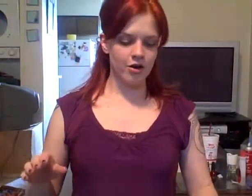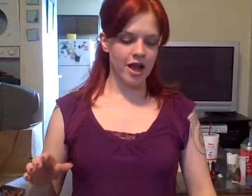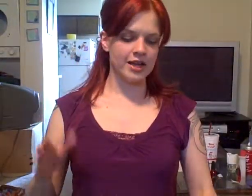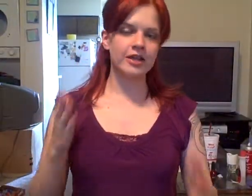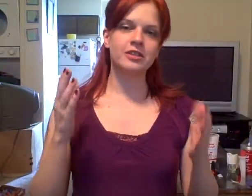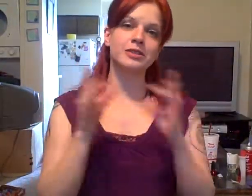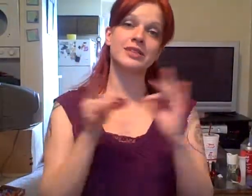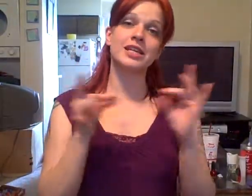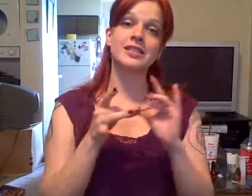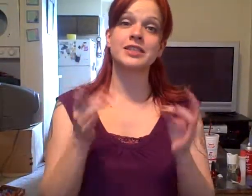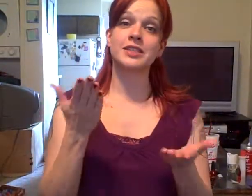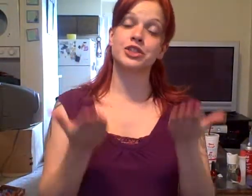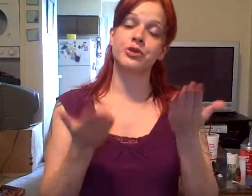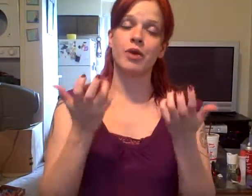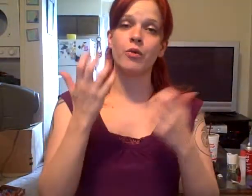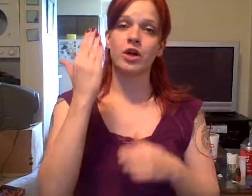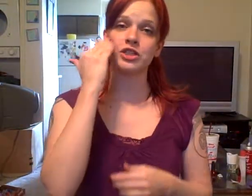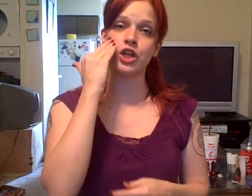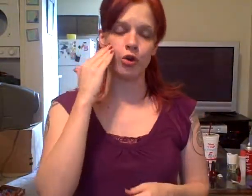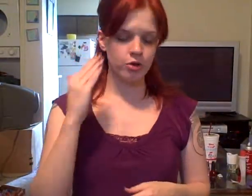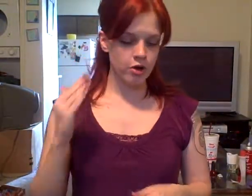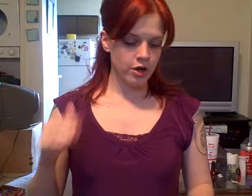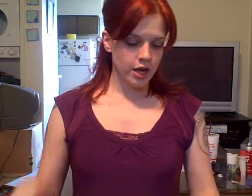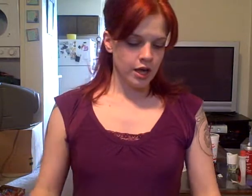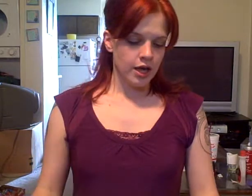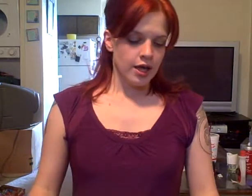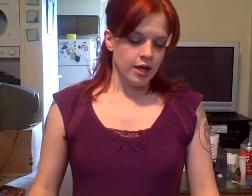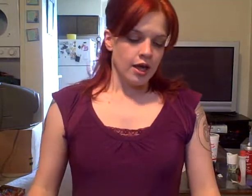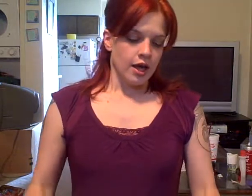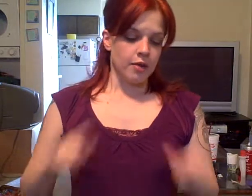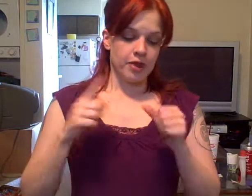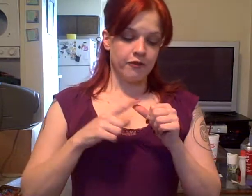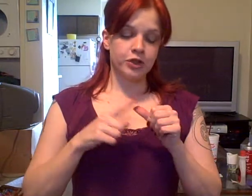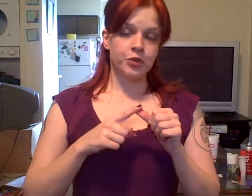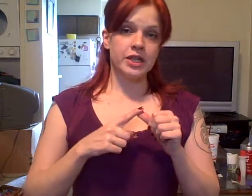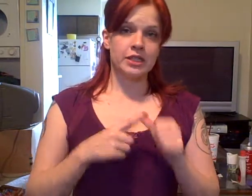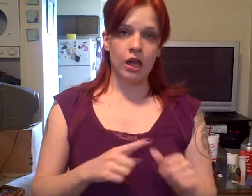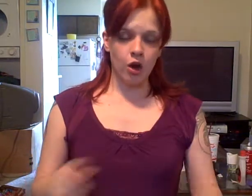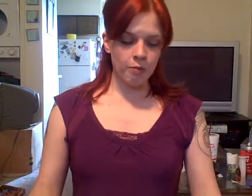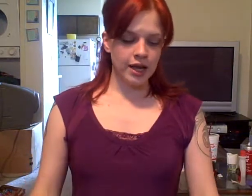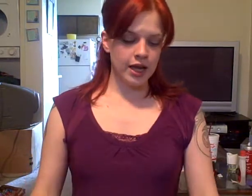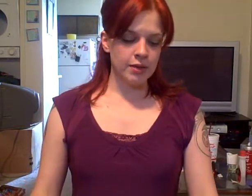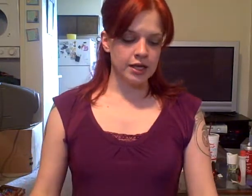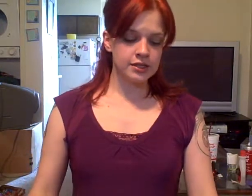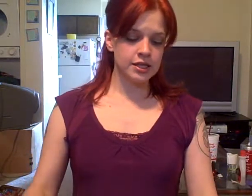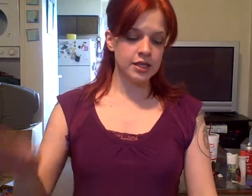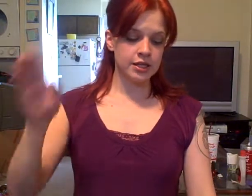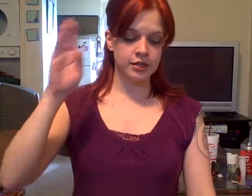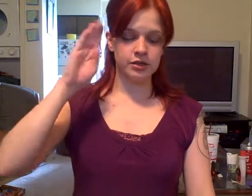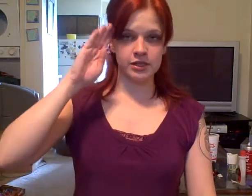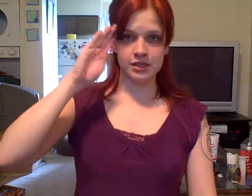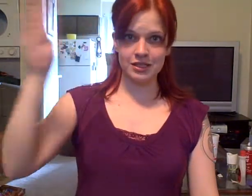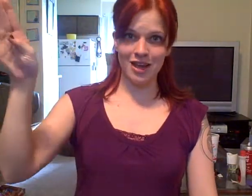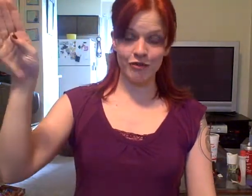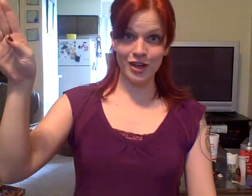Alright, here are some sentences that you may want to know. First one is, hello, my name is. So this is the sign for